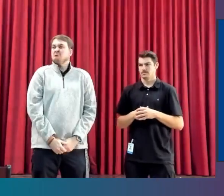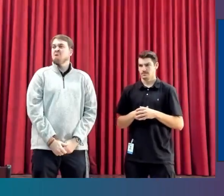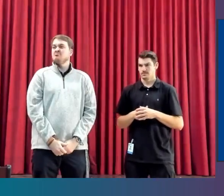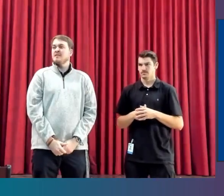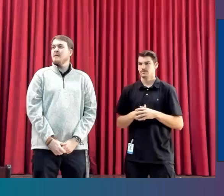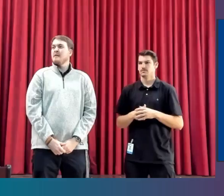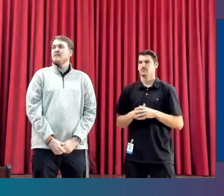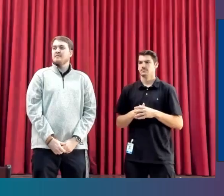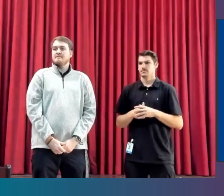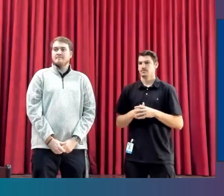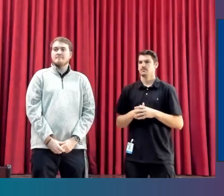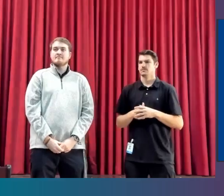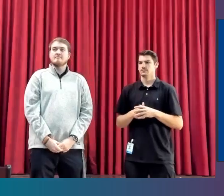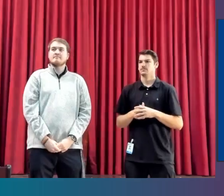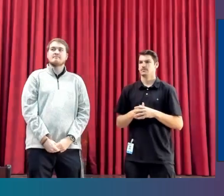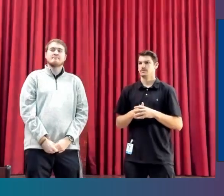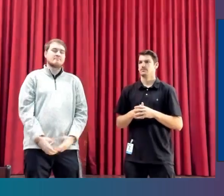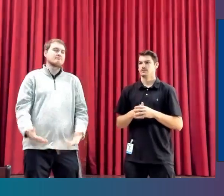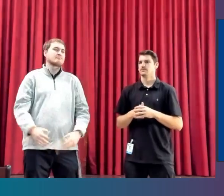And I'm not happy.